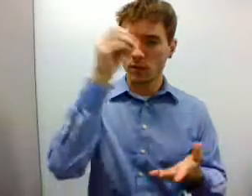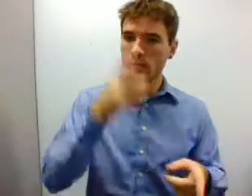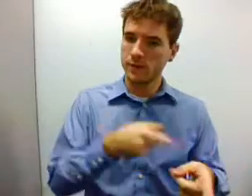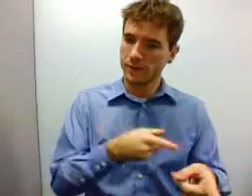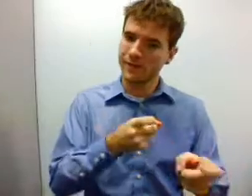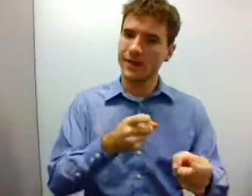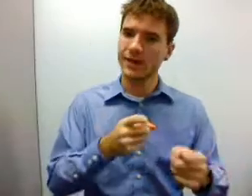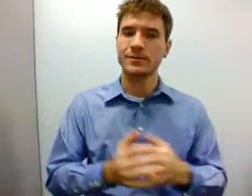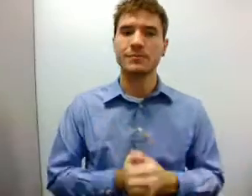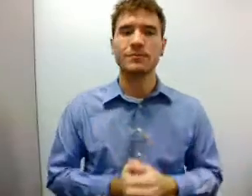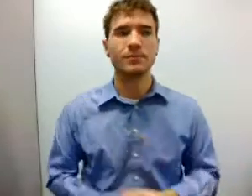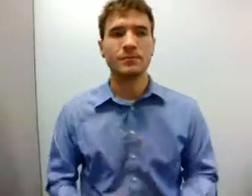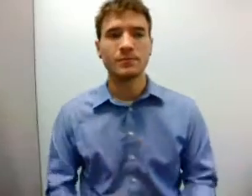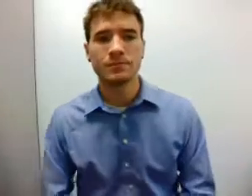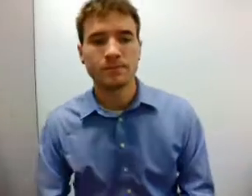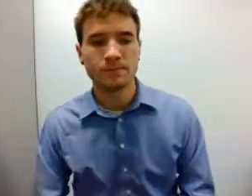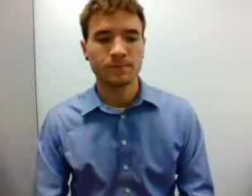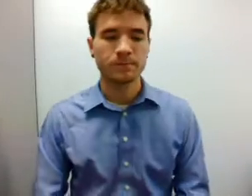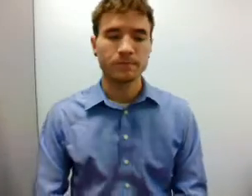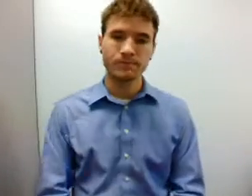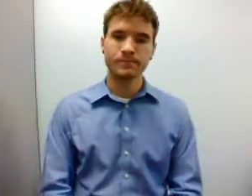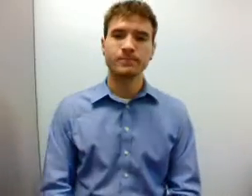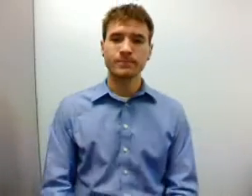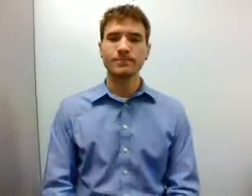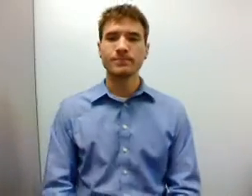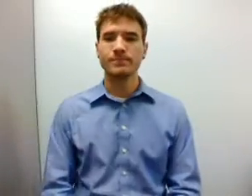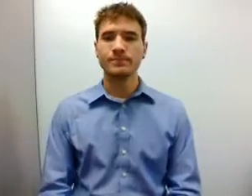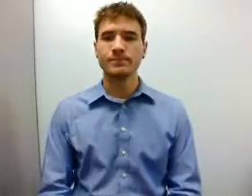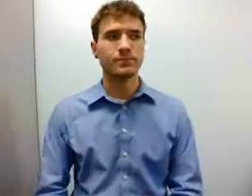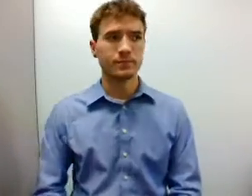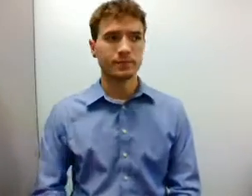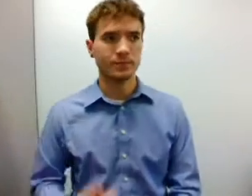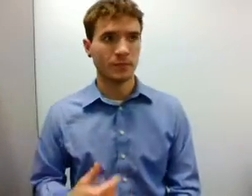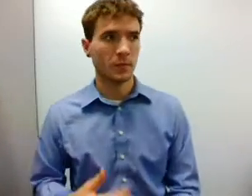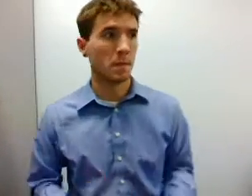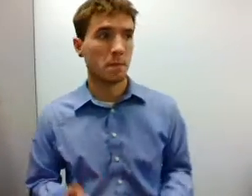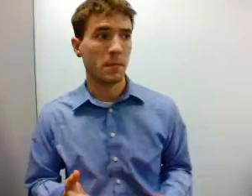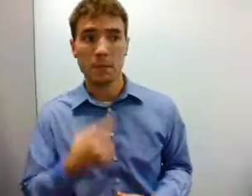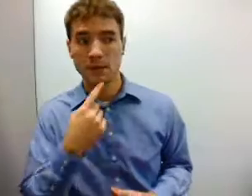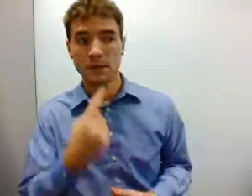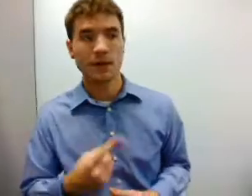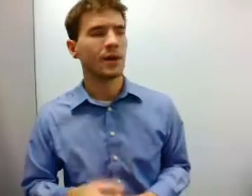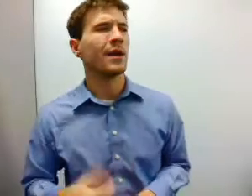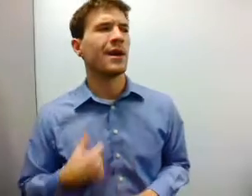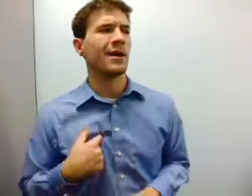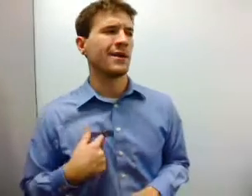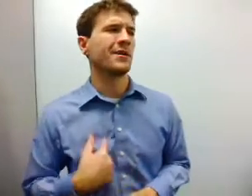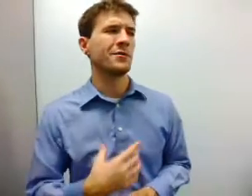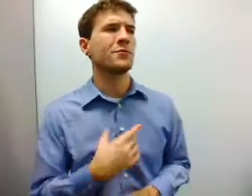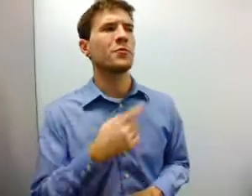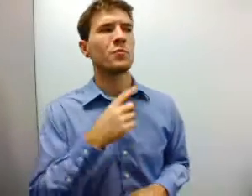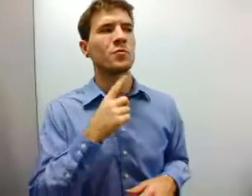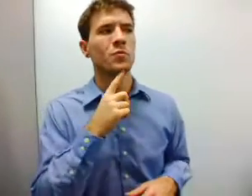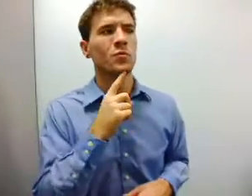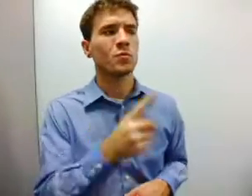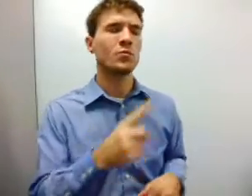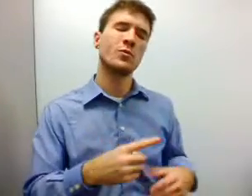It's such a trick question. It is. And for that question, you definitely want to do your homework. This is one of the best uses for the internet.